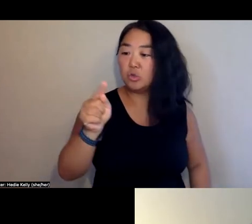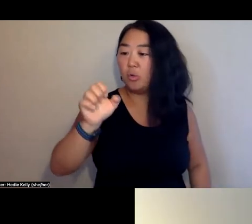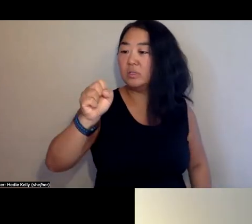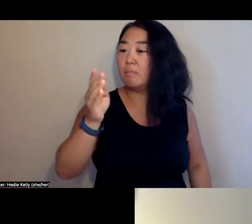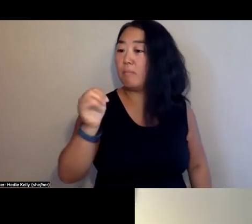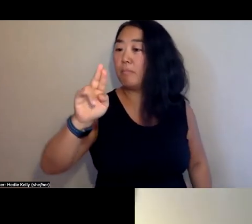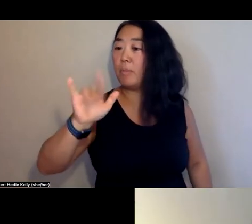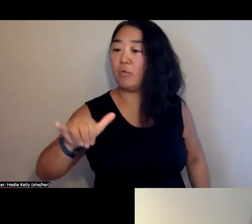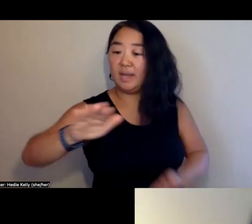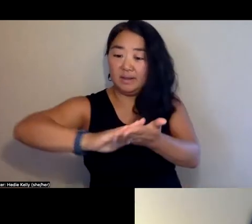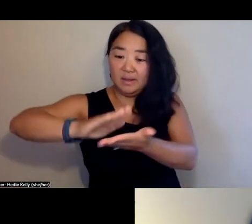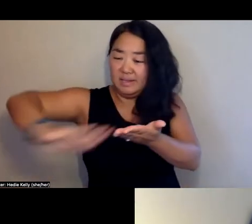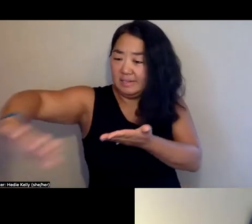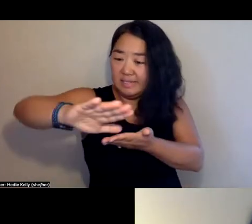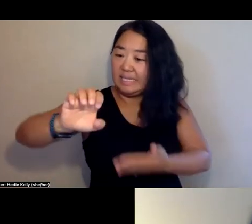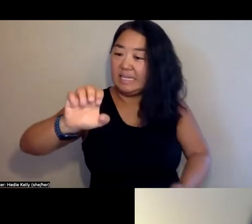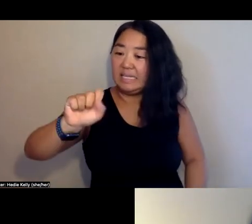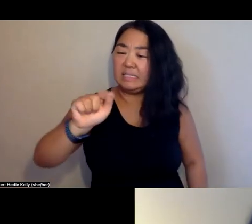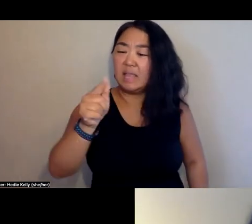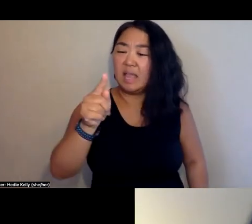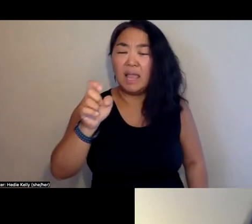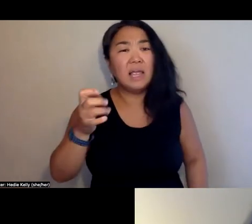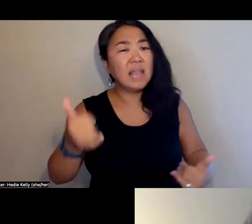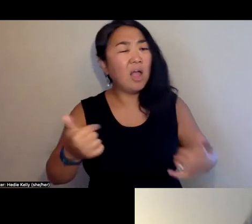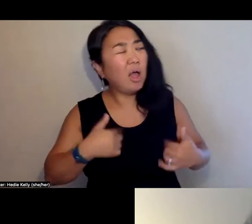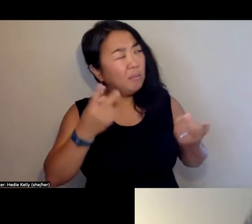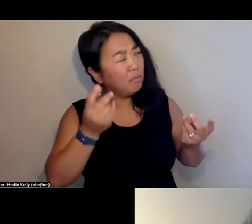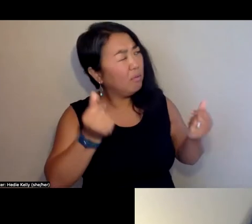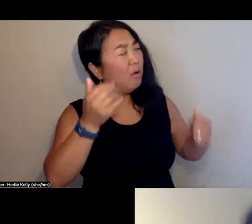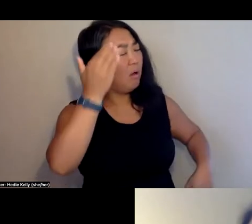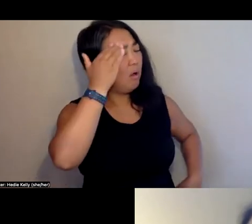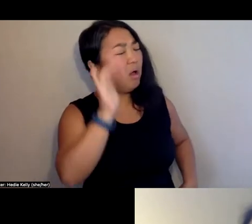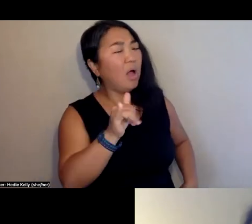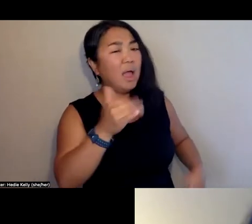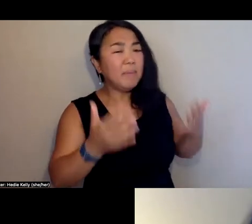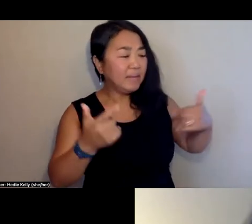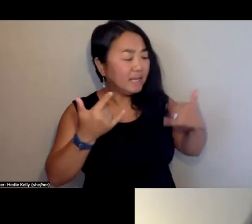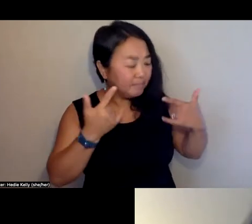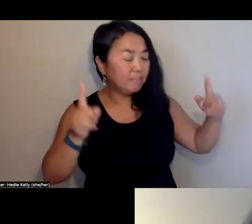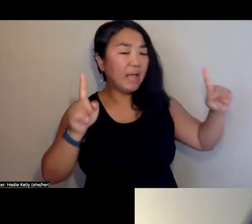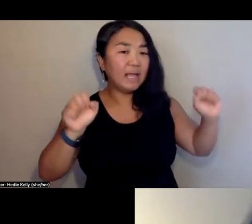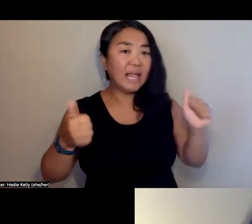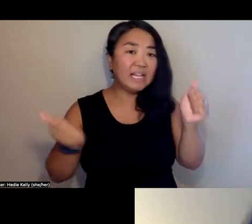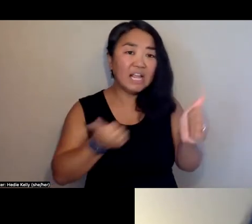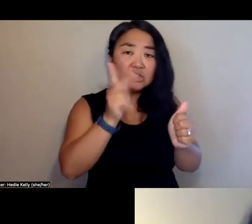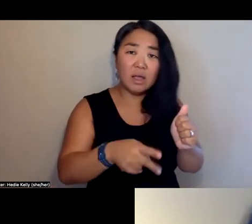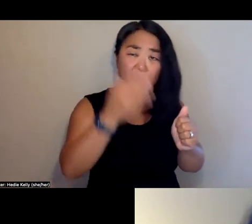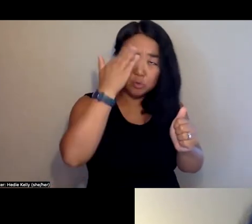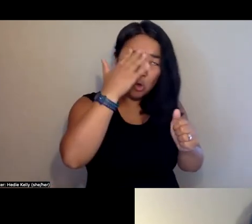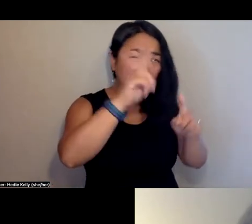suddenly I'm thinking, oh, maybe I can catch up with some of that now after 60, 65 years